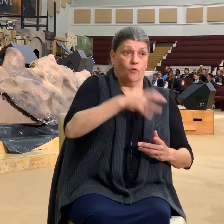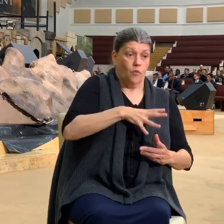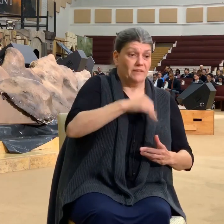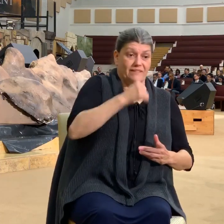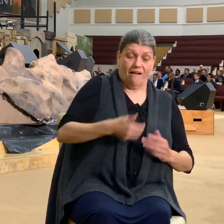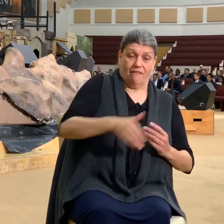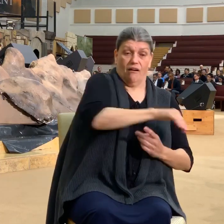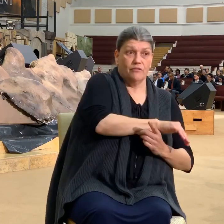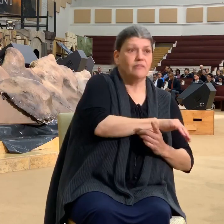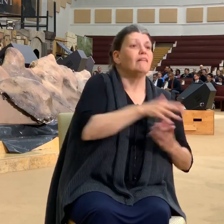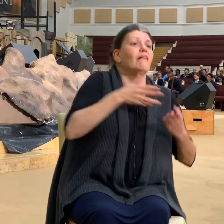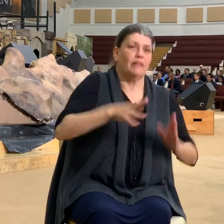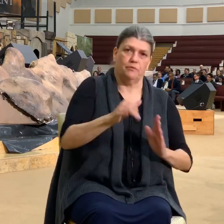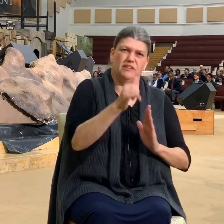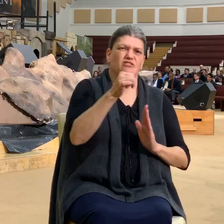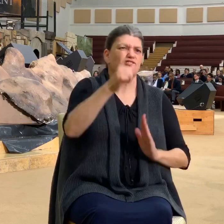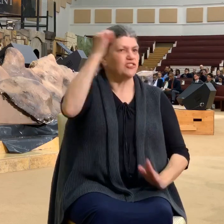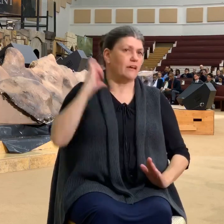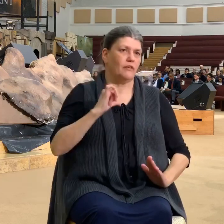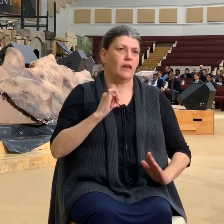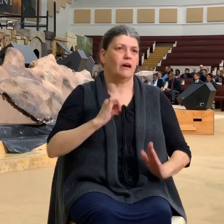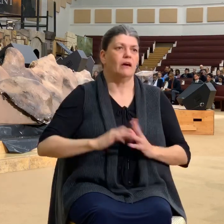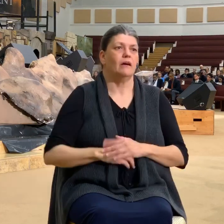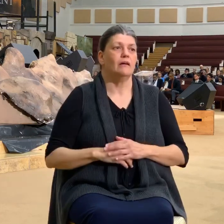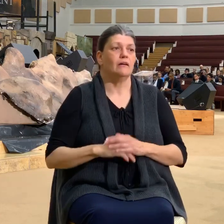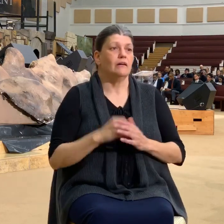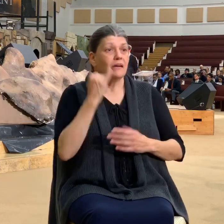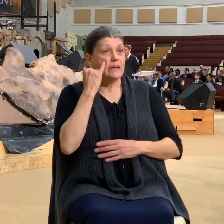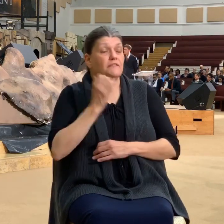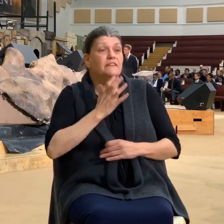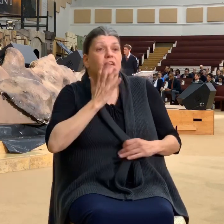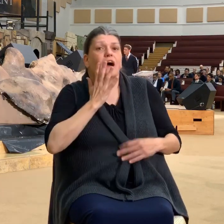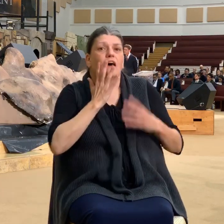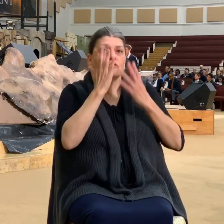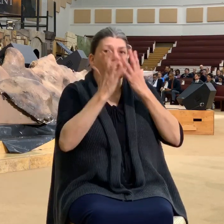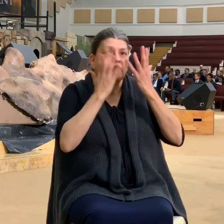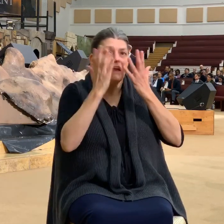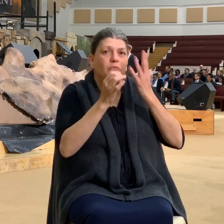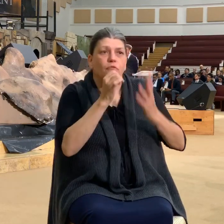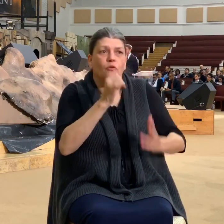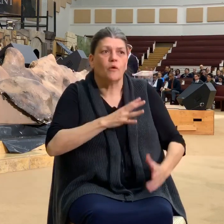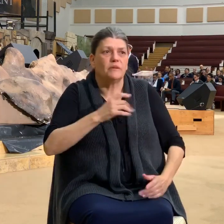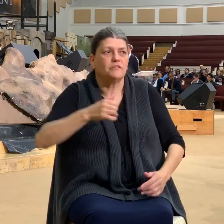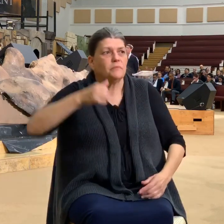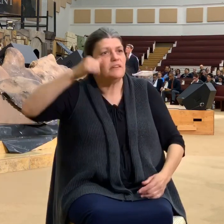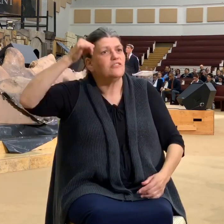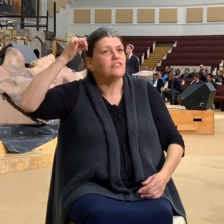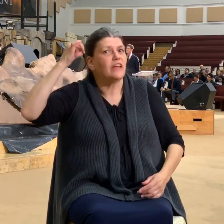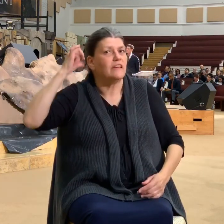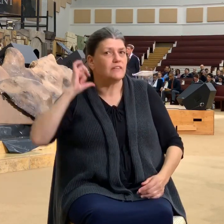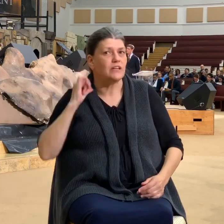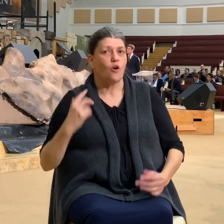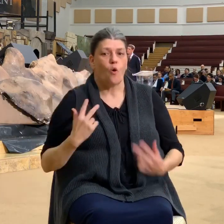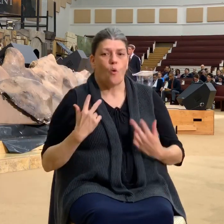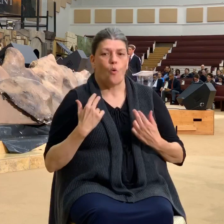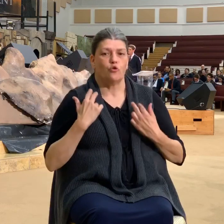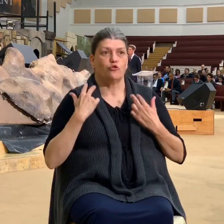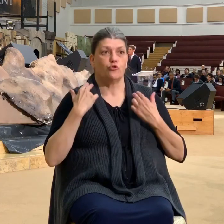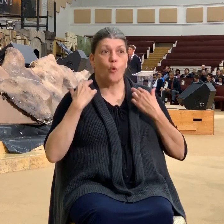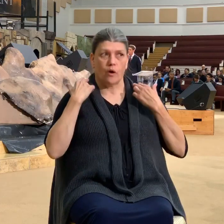a shame, he introduces an idea, if it be a shame for a woman to be shorn or shaven. Now remember, his audience